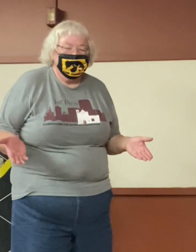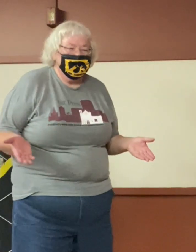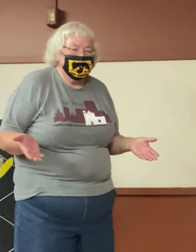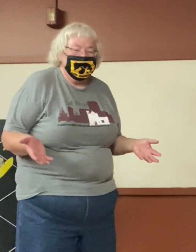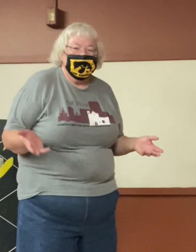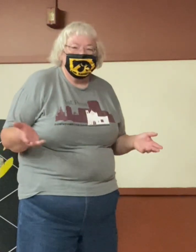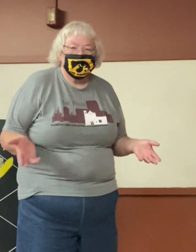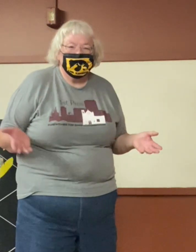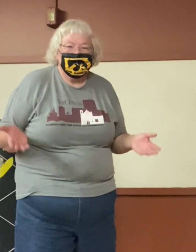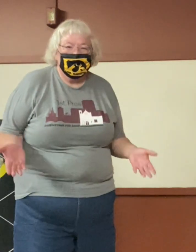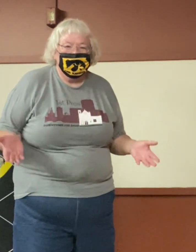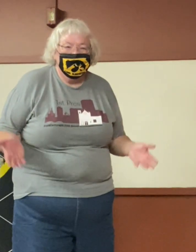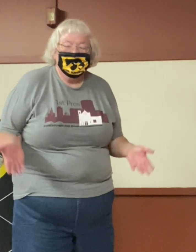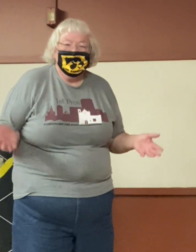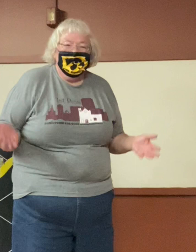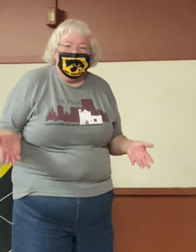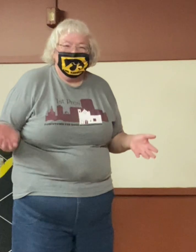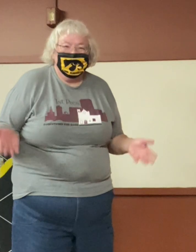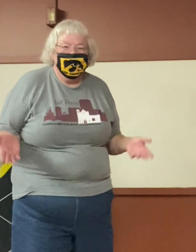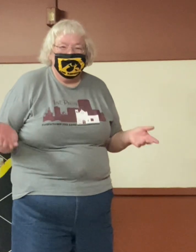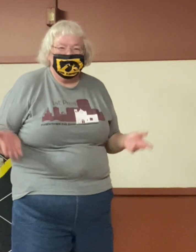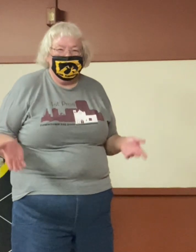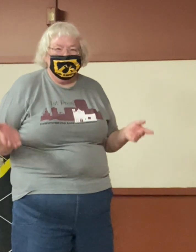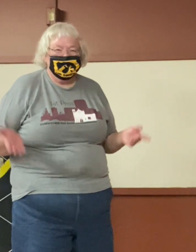Happy birthday to you.